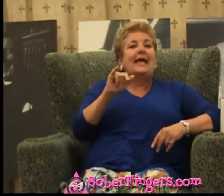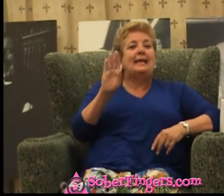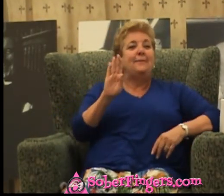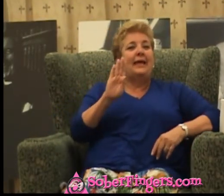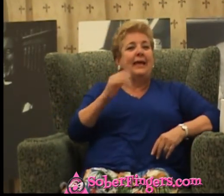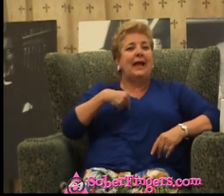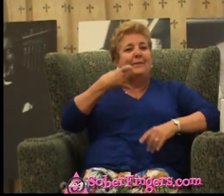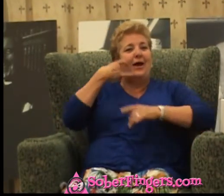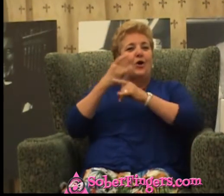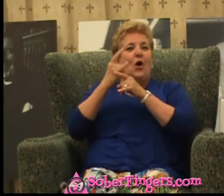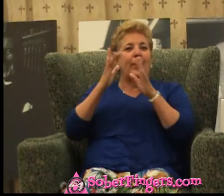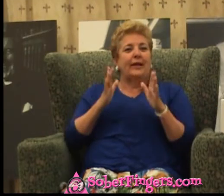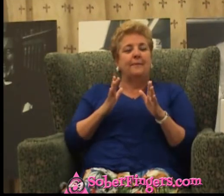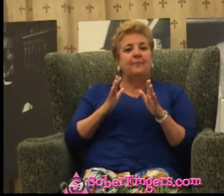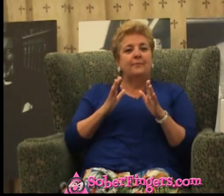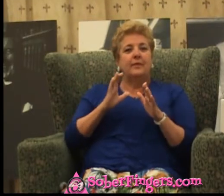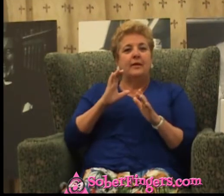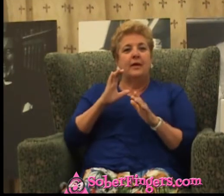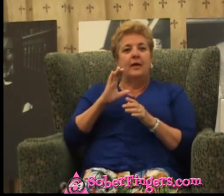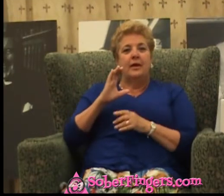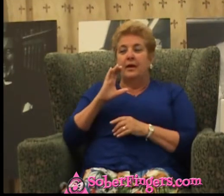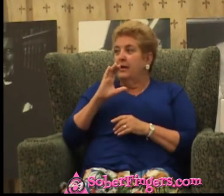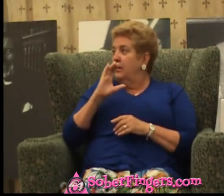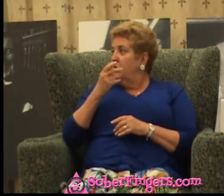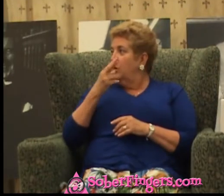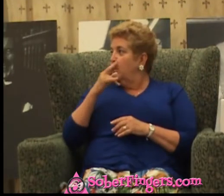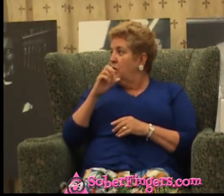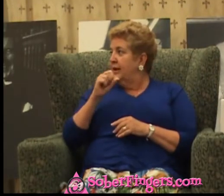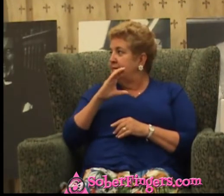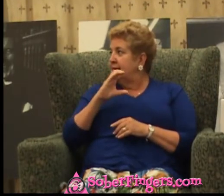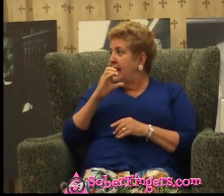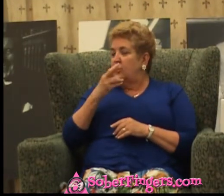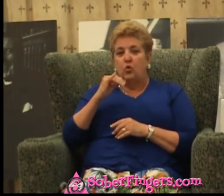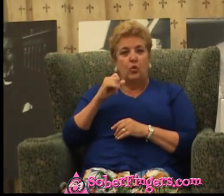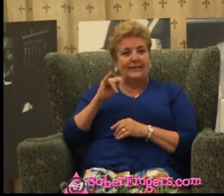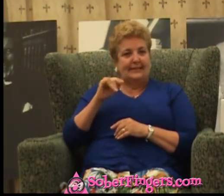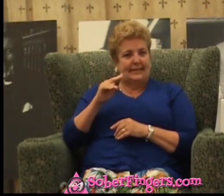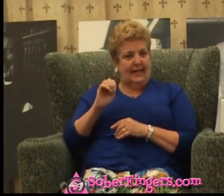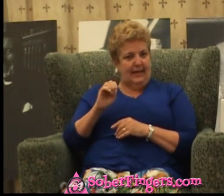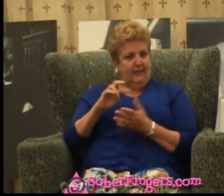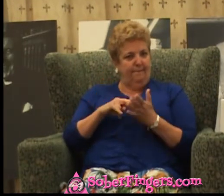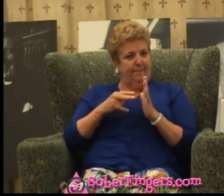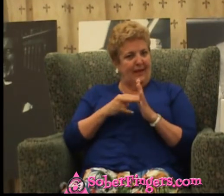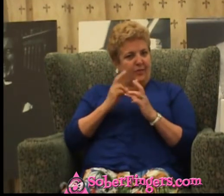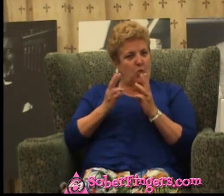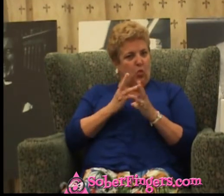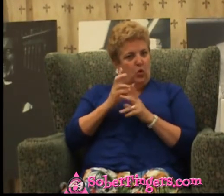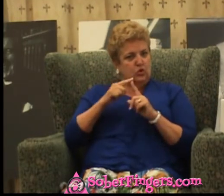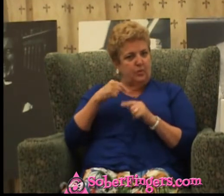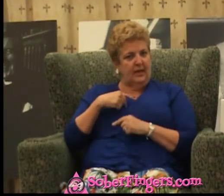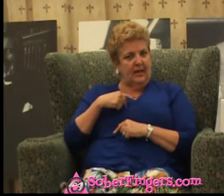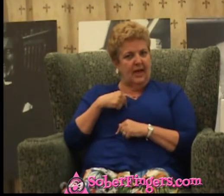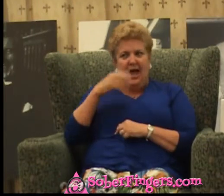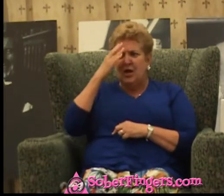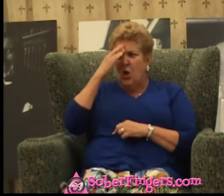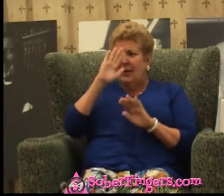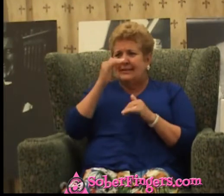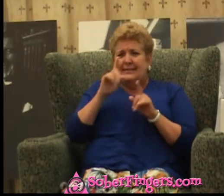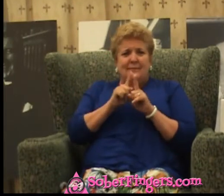and Christine have just meant the world to me. I know I seem like I just love people and I do all that, but I would